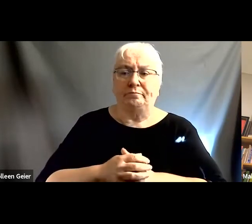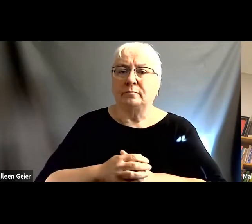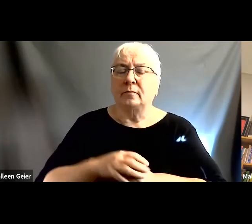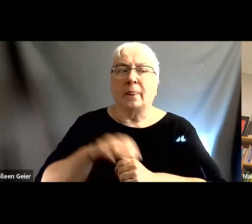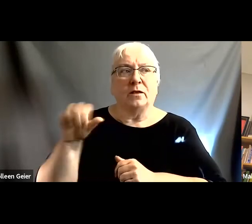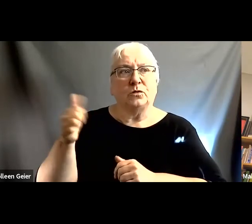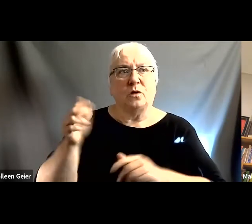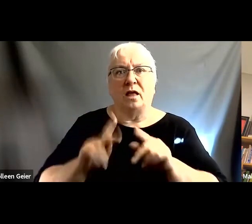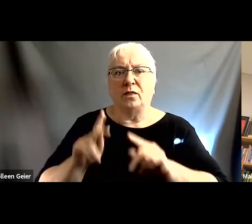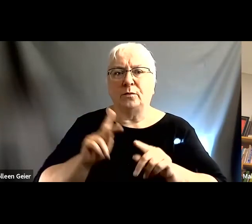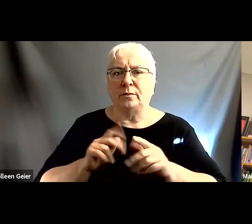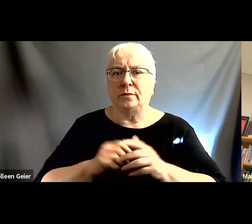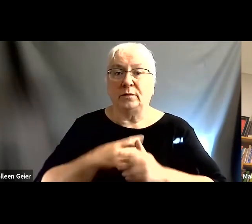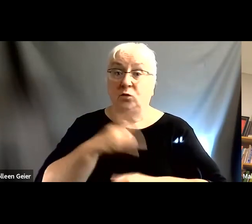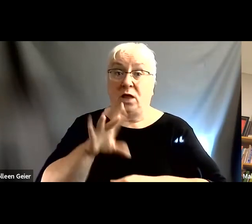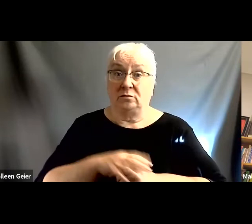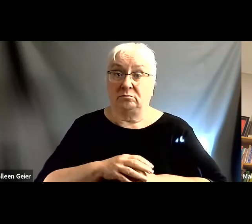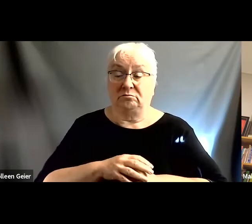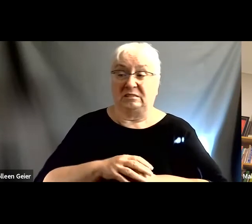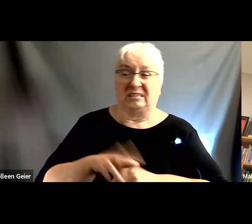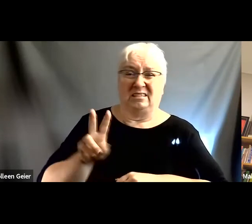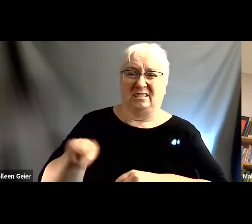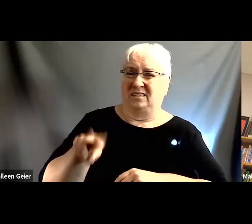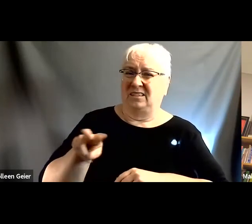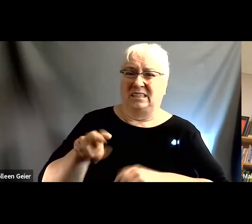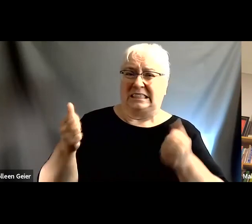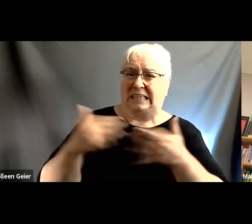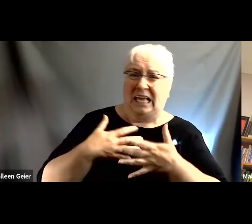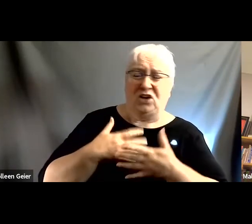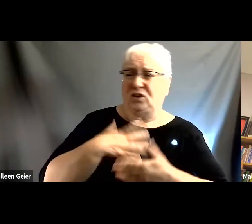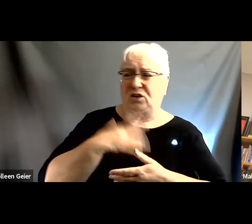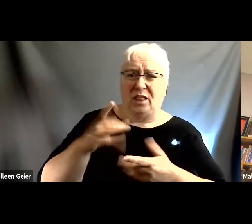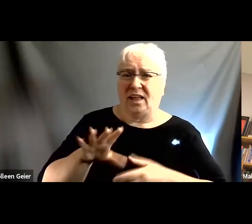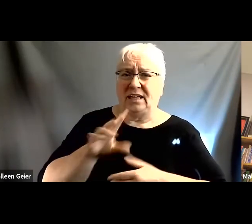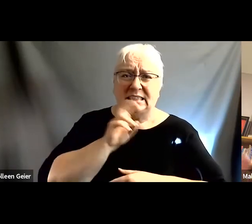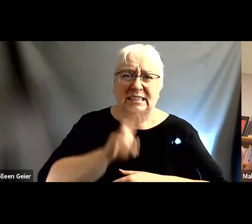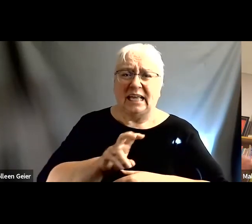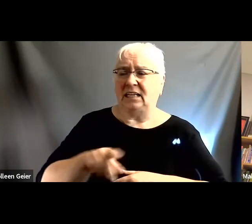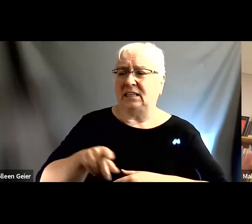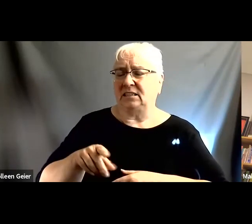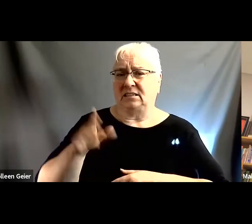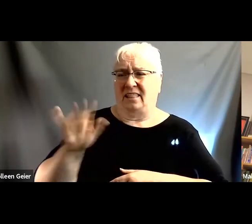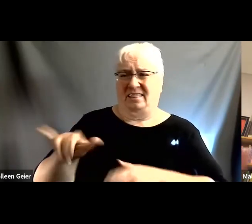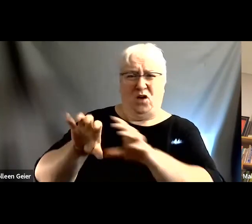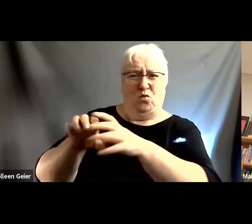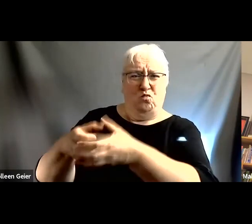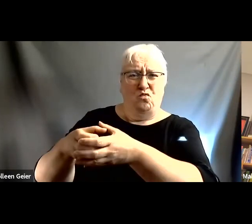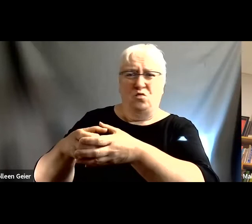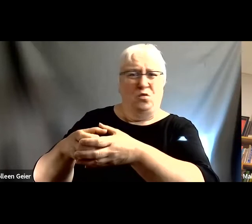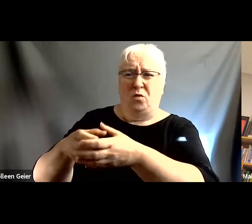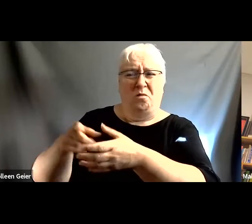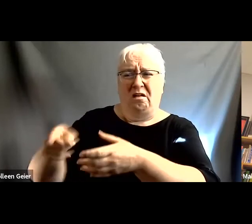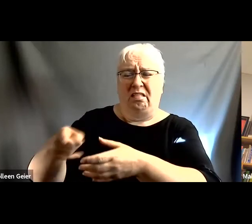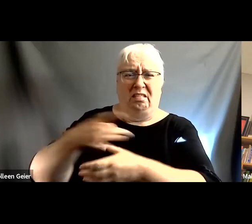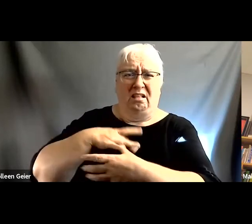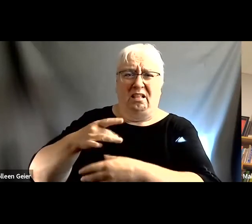people didn't like or were very scared of, and they totally wanted to keep these